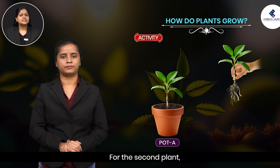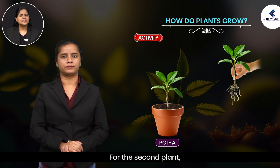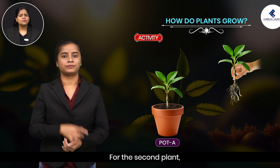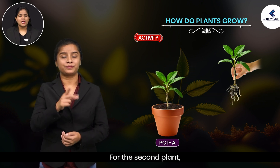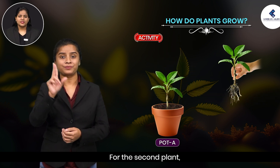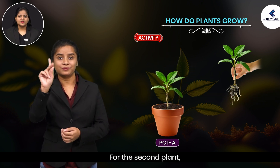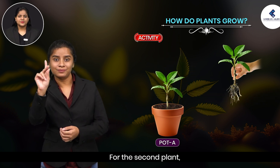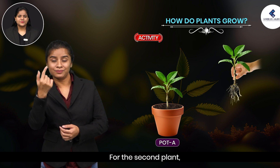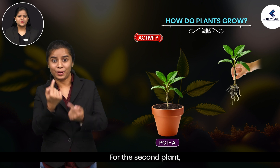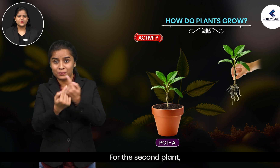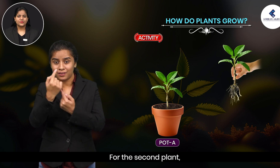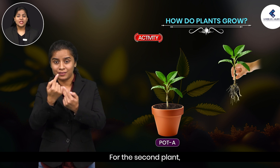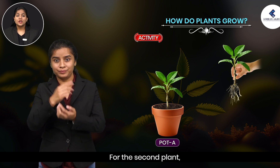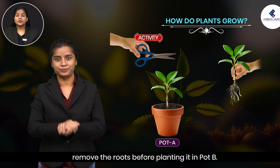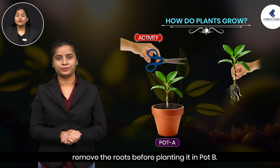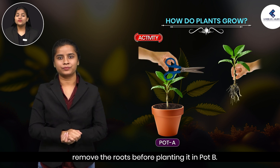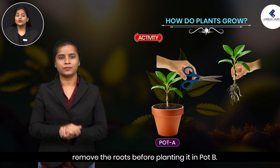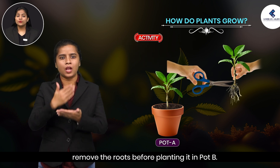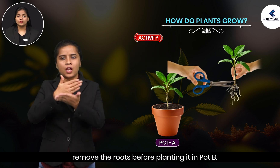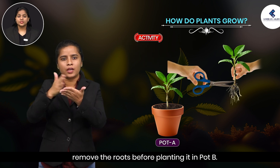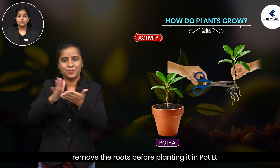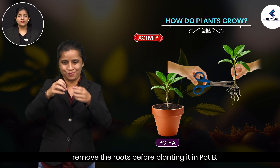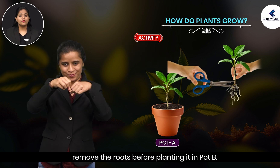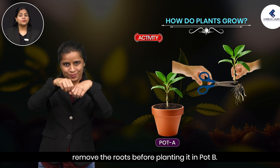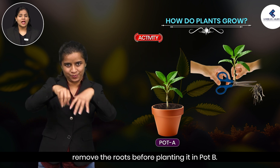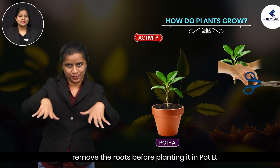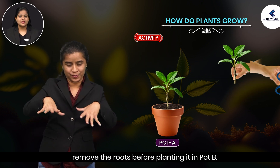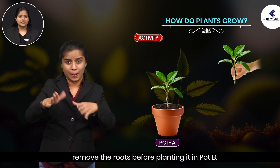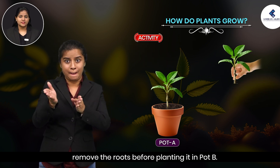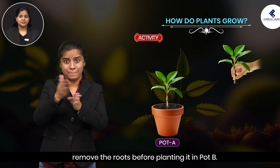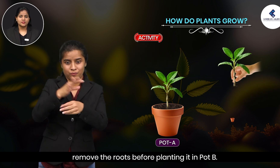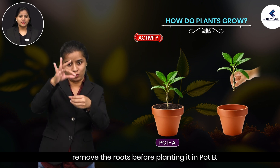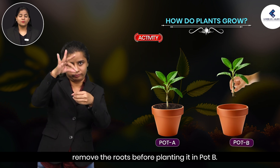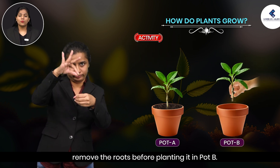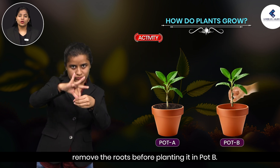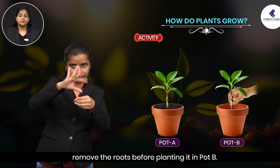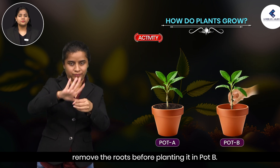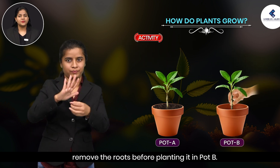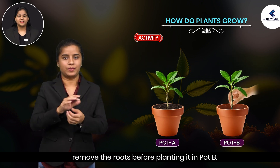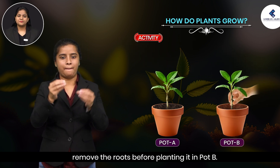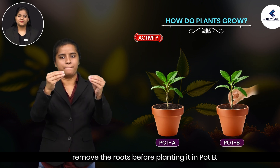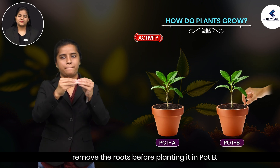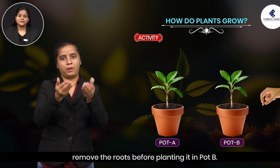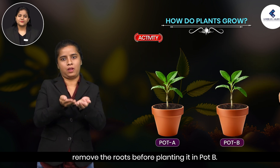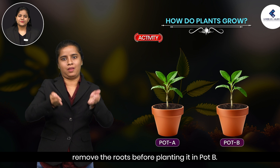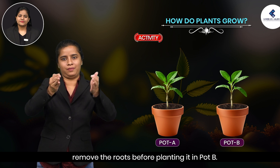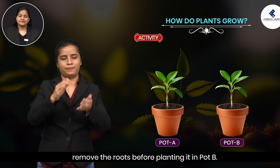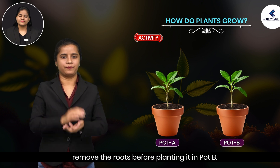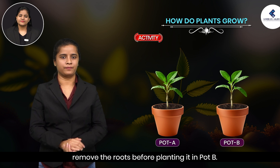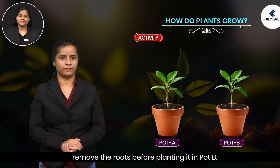For the second plant, remove the roots before planting it in pot B.